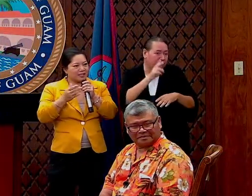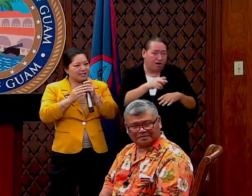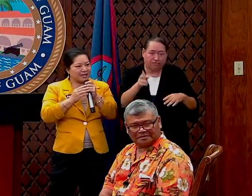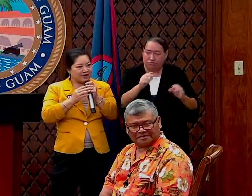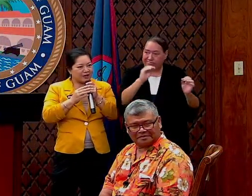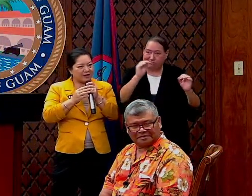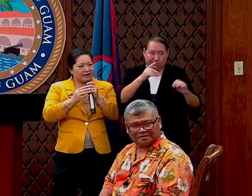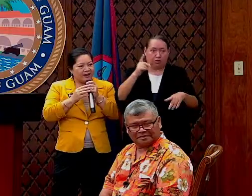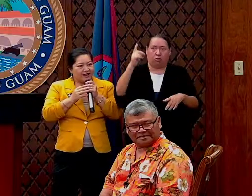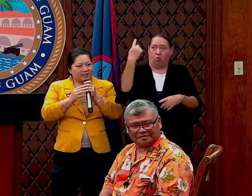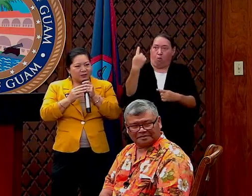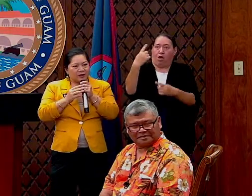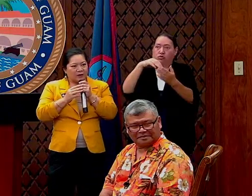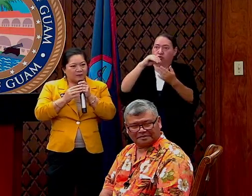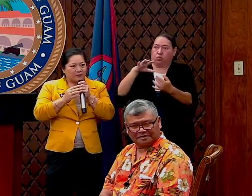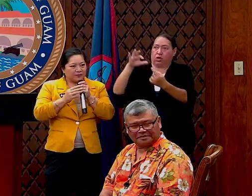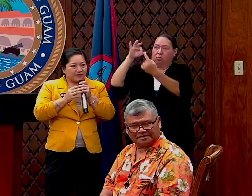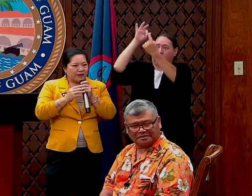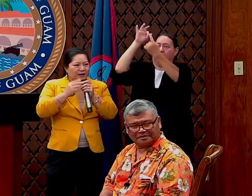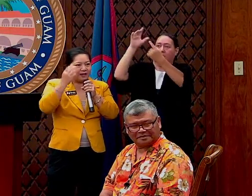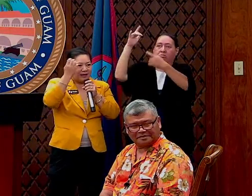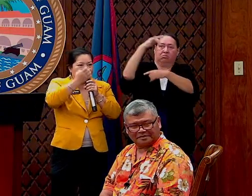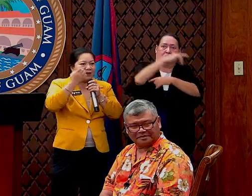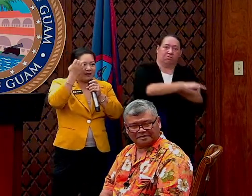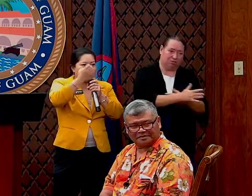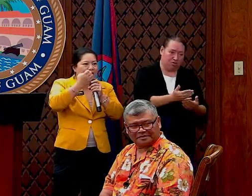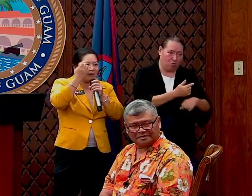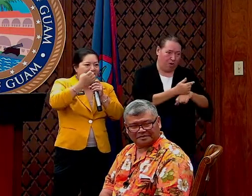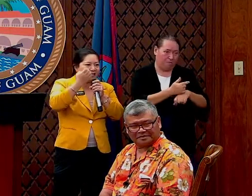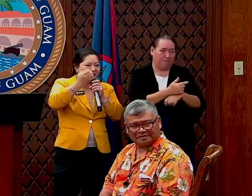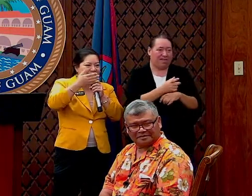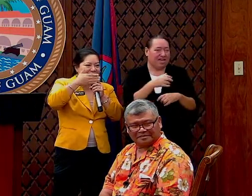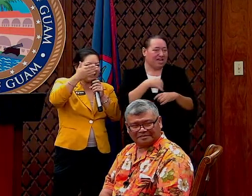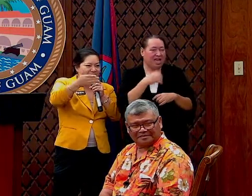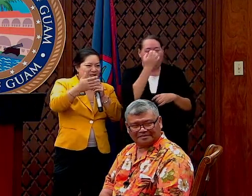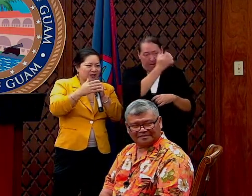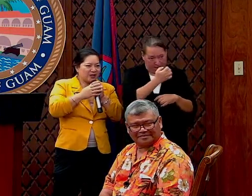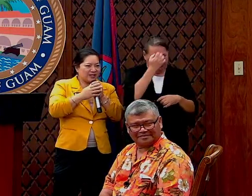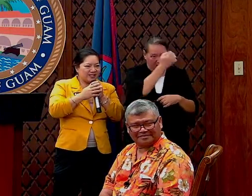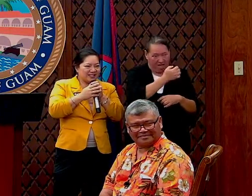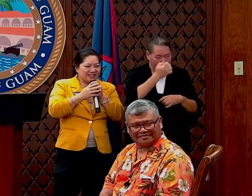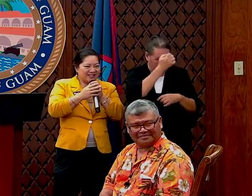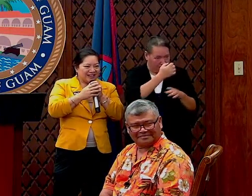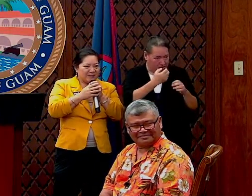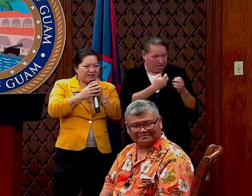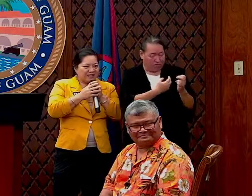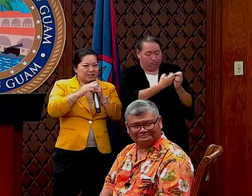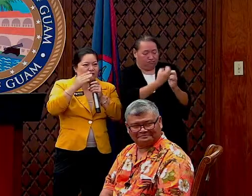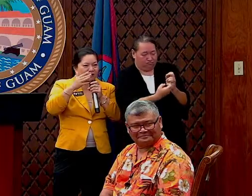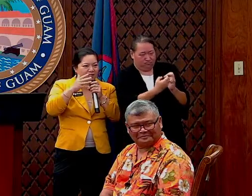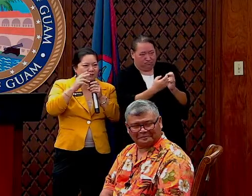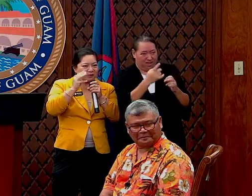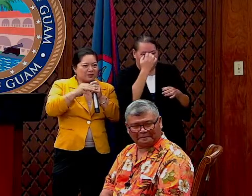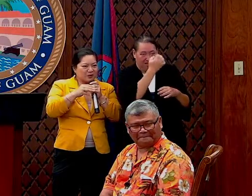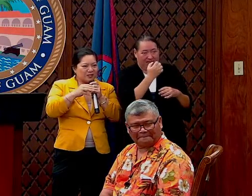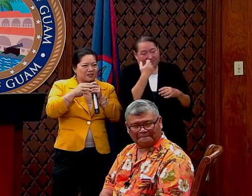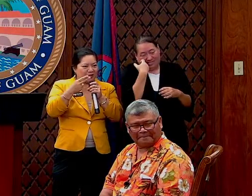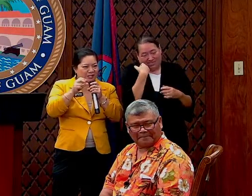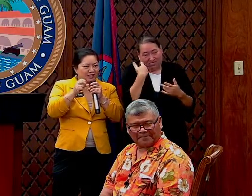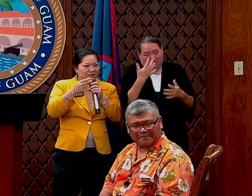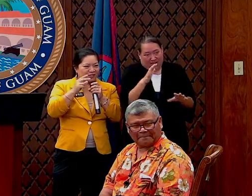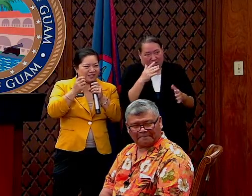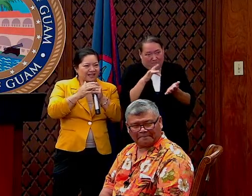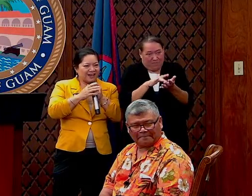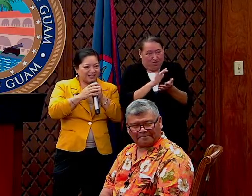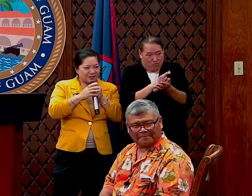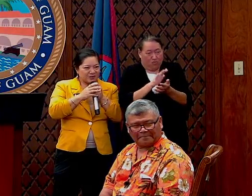so she's here as well. Emmeline is sitting next to her. Emmeline just finished middle school, so now